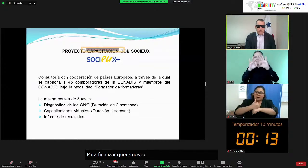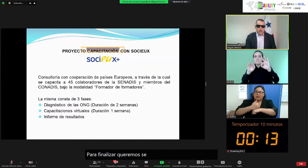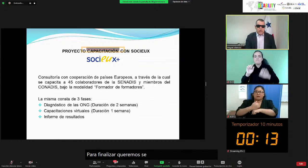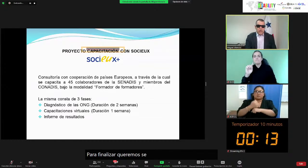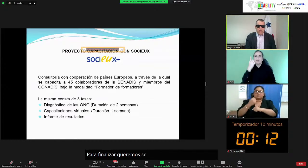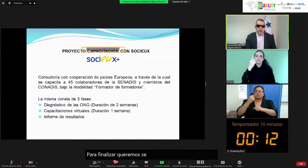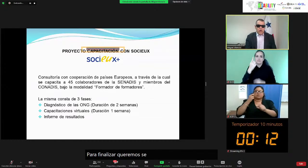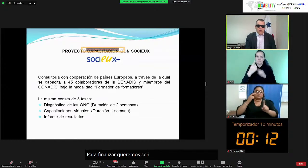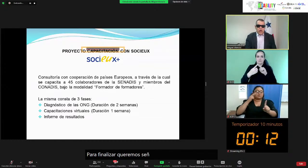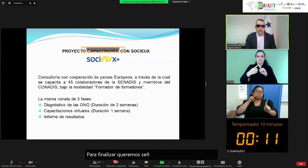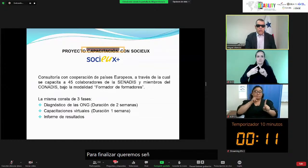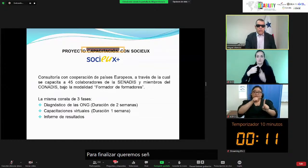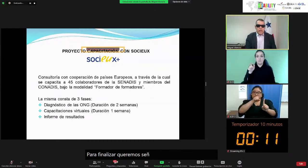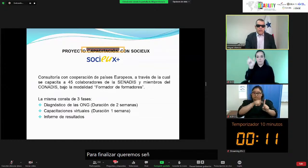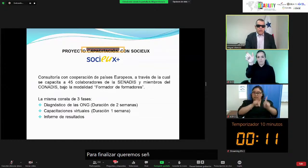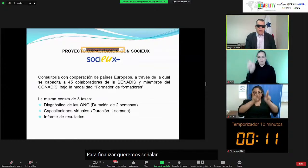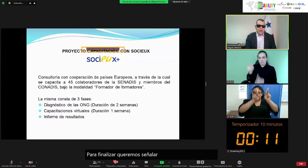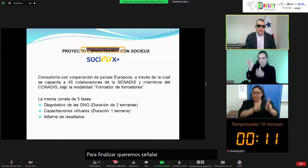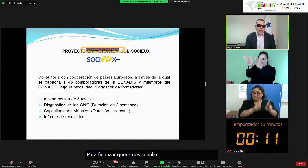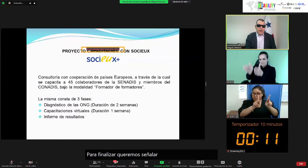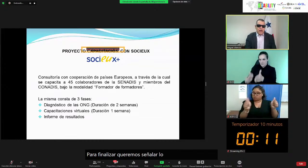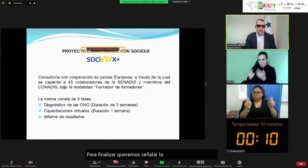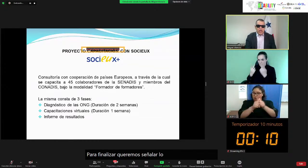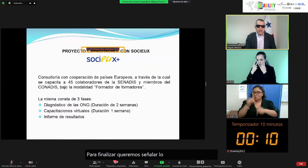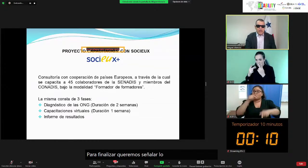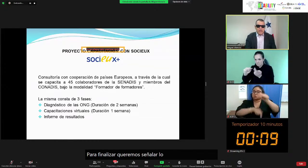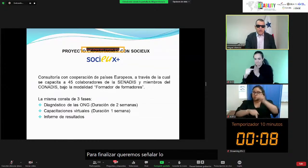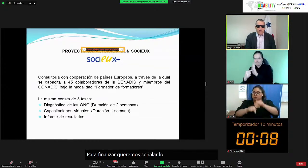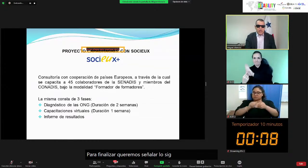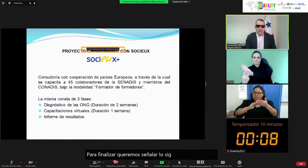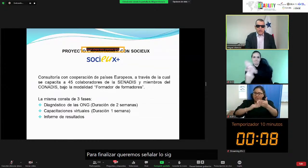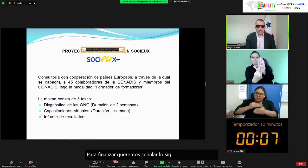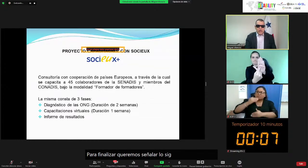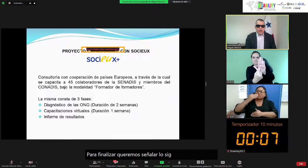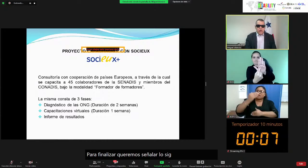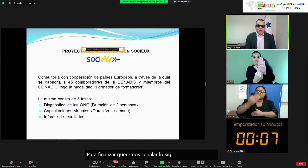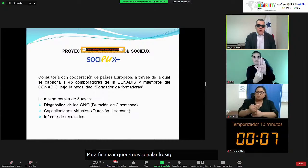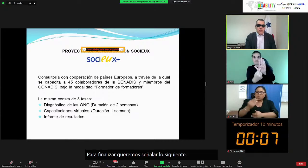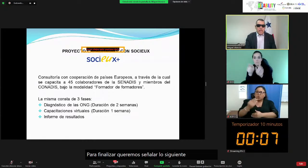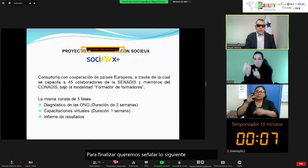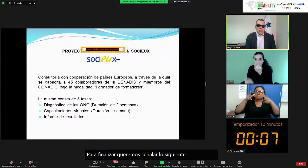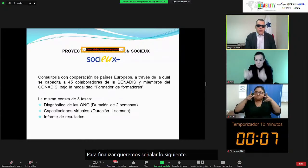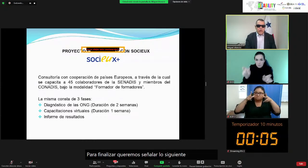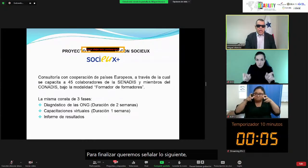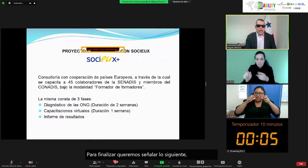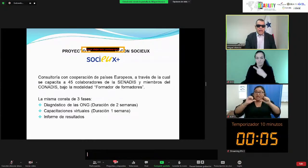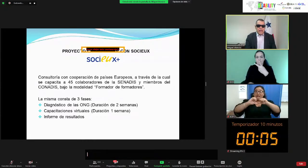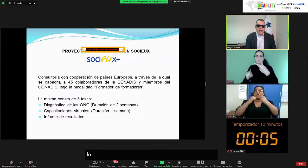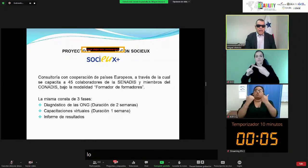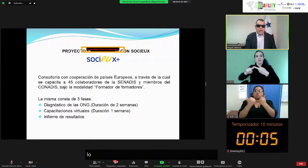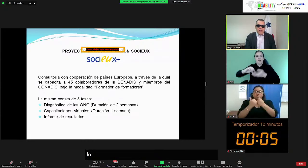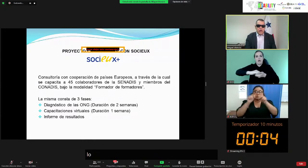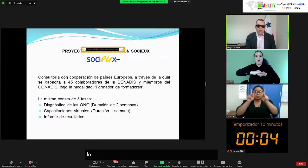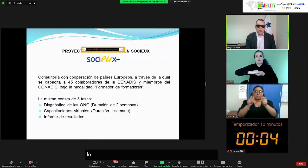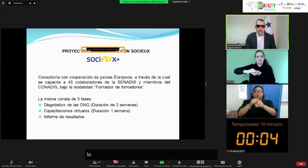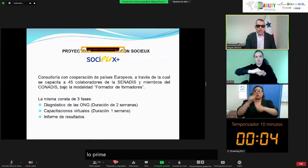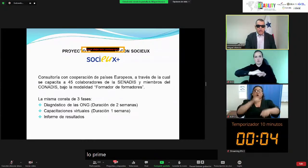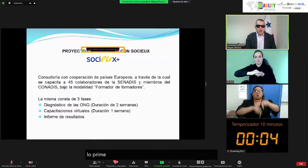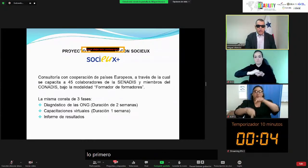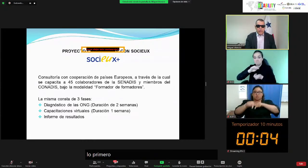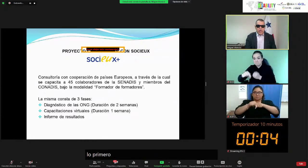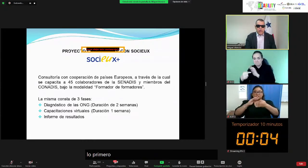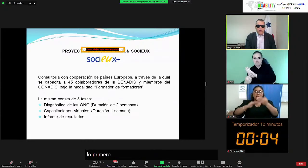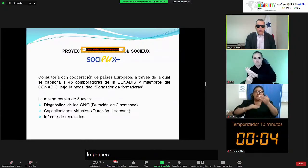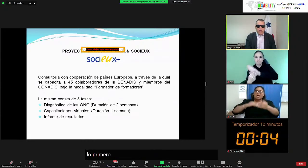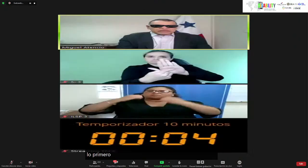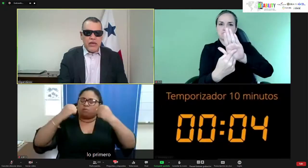what's main is make individuals visible then make organizations visible then